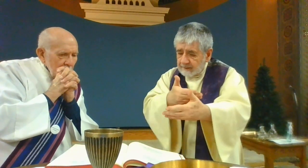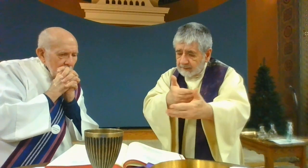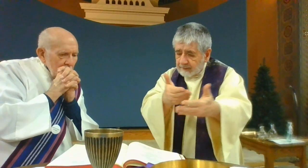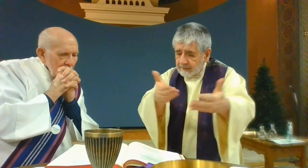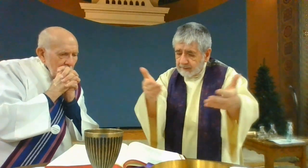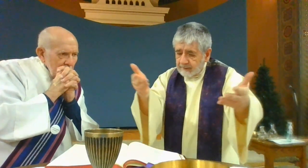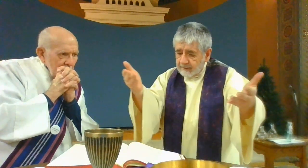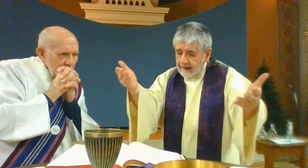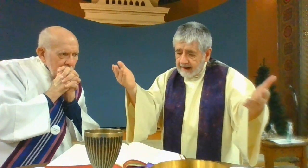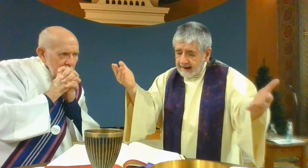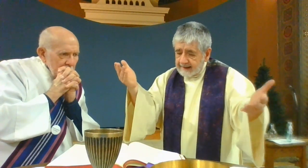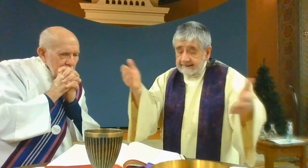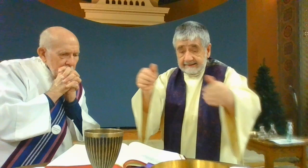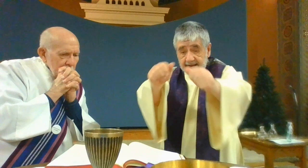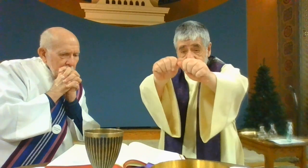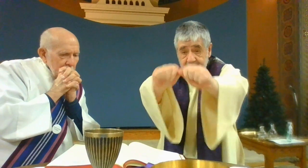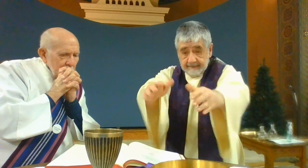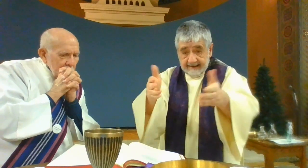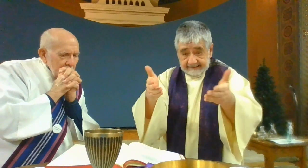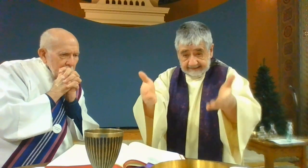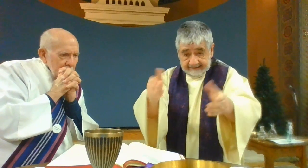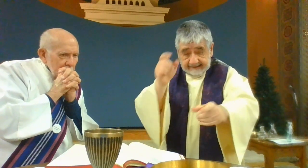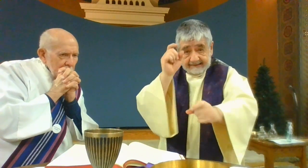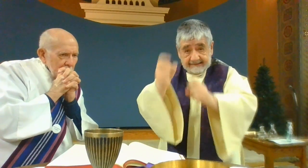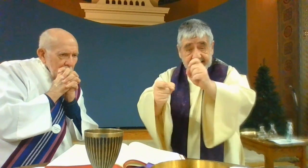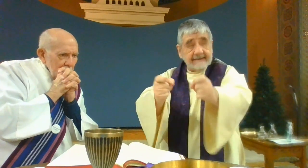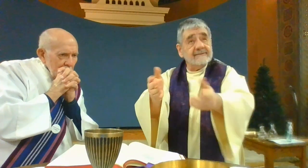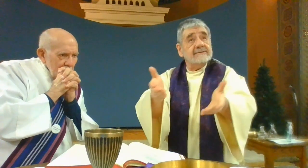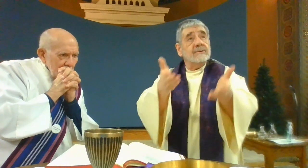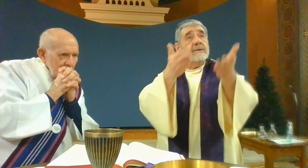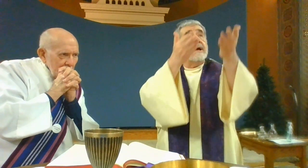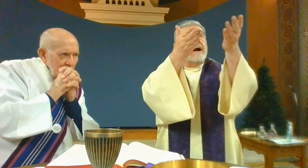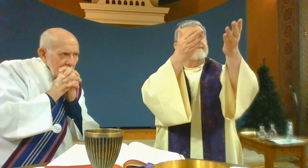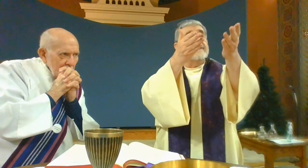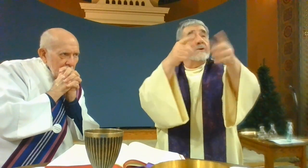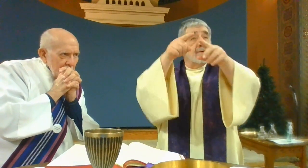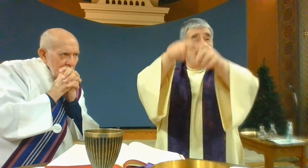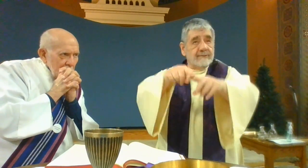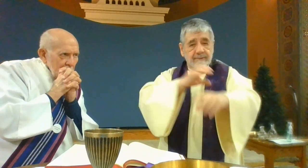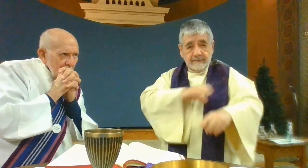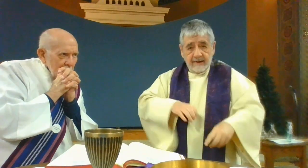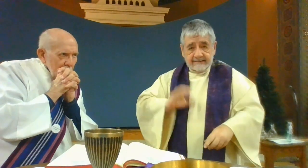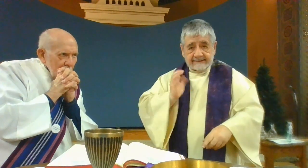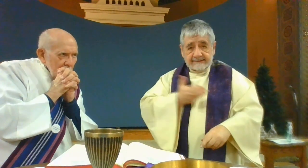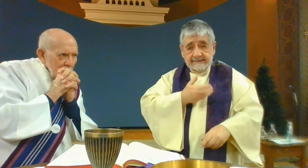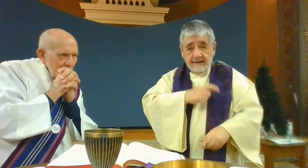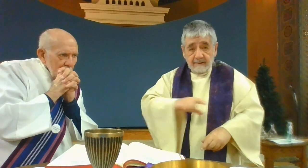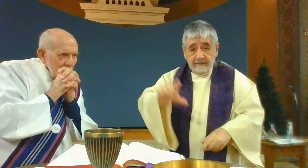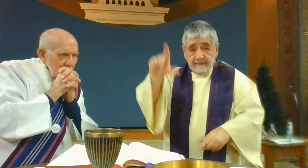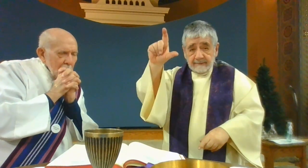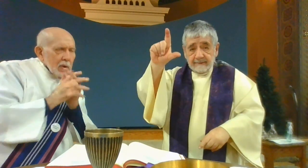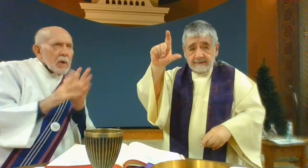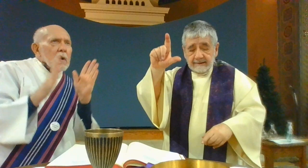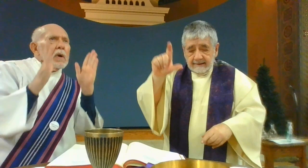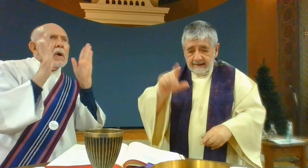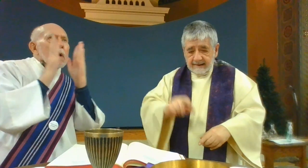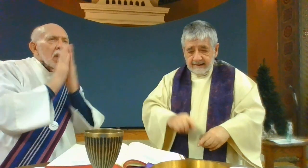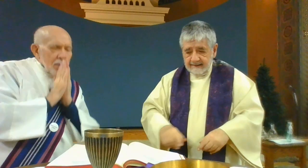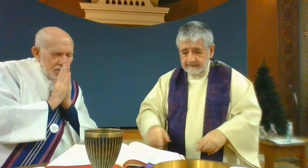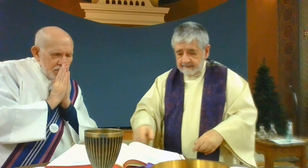just as he filled with his power the womb of the Blessed Virgin Mary. Through Christ our